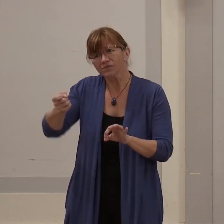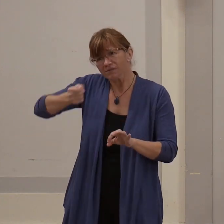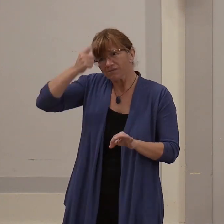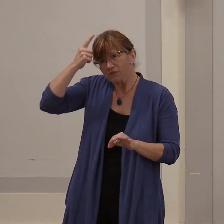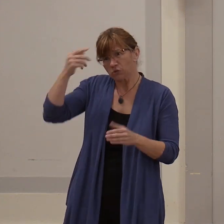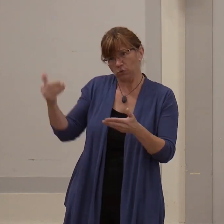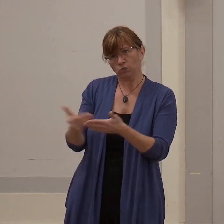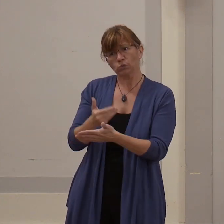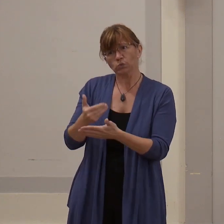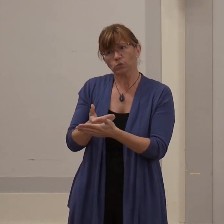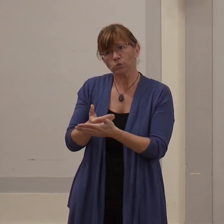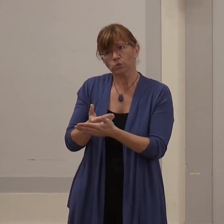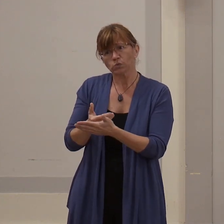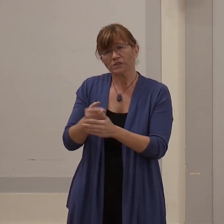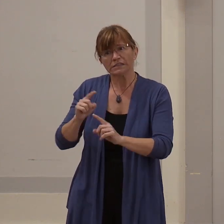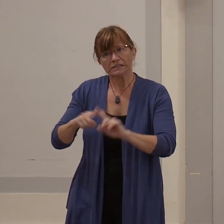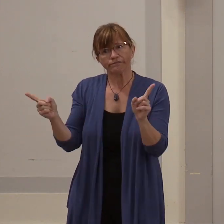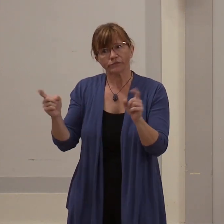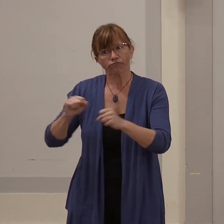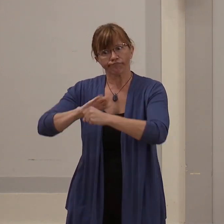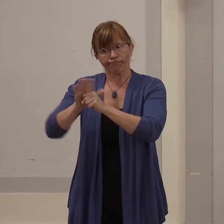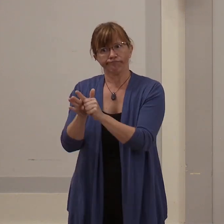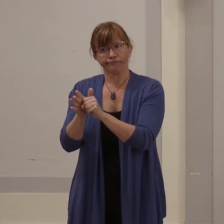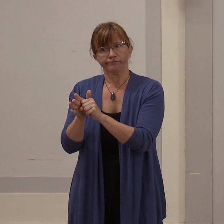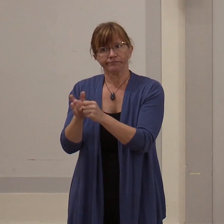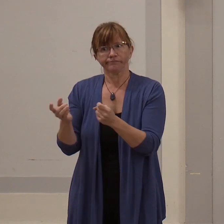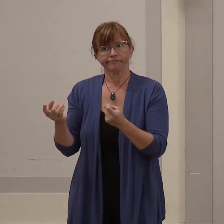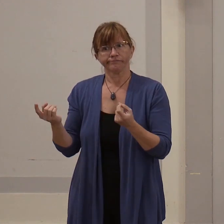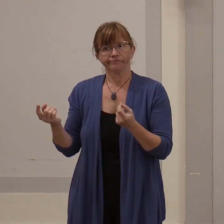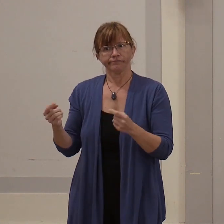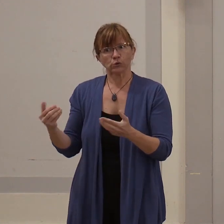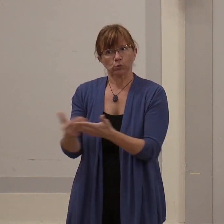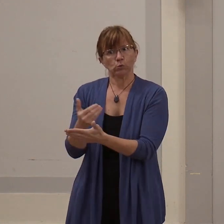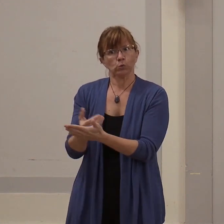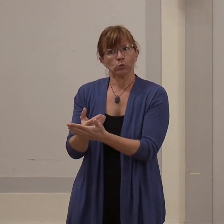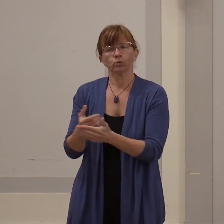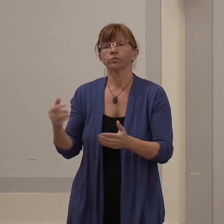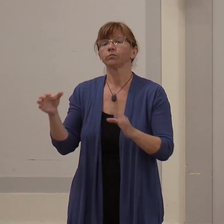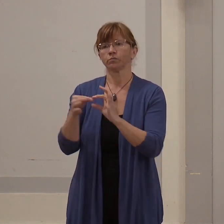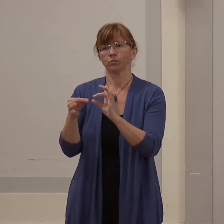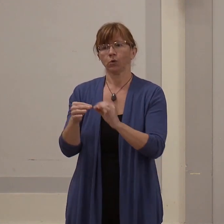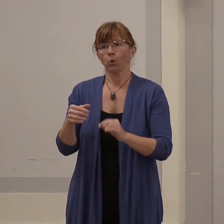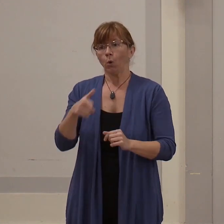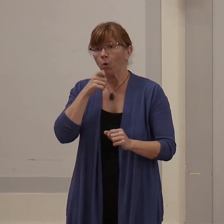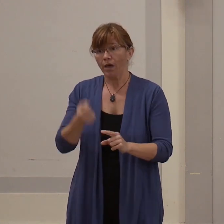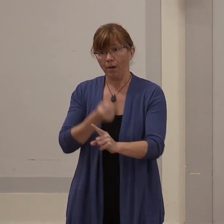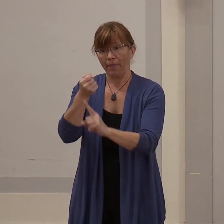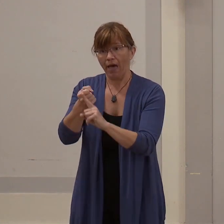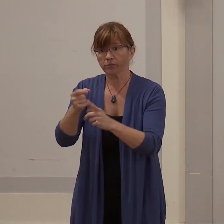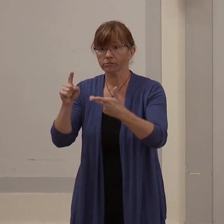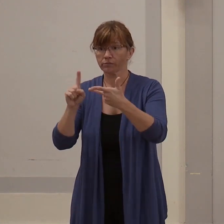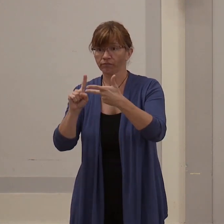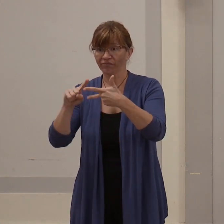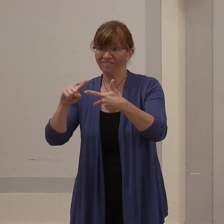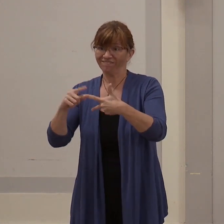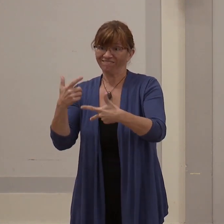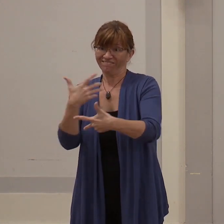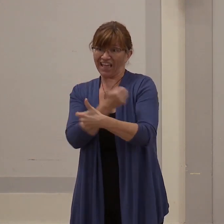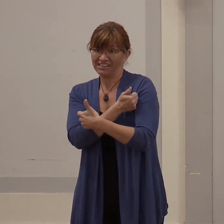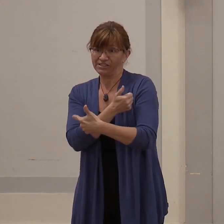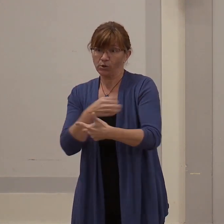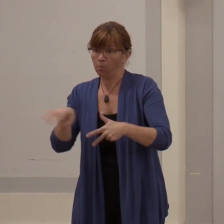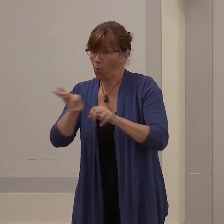I will briefly talk about who it is affecting, how vaccinations continue to play an important role, and the